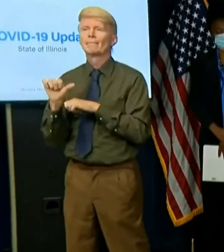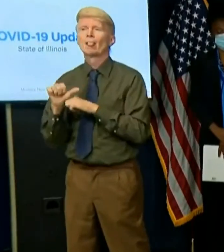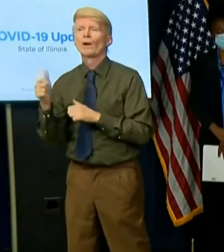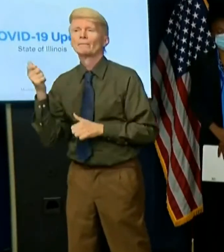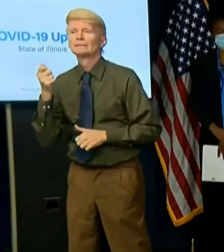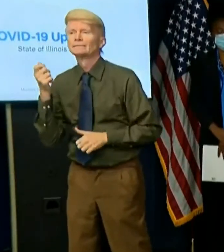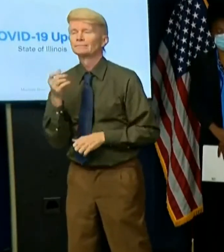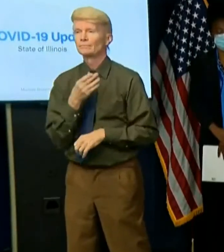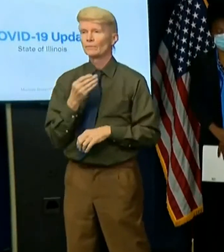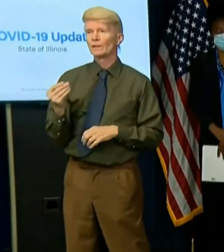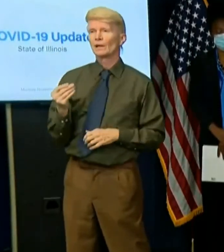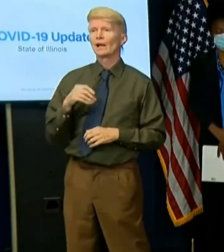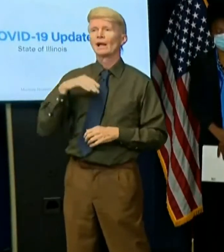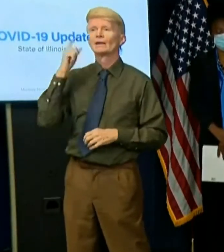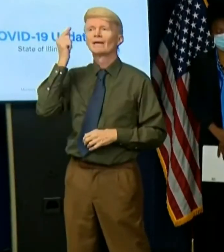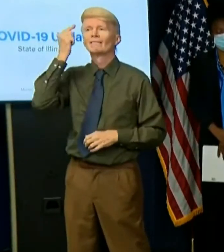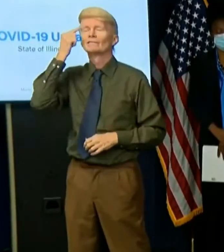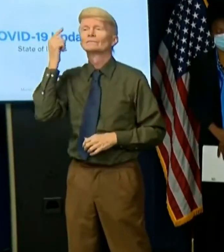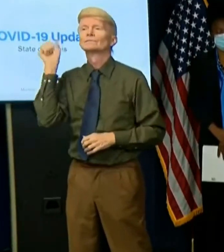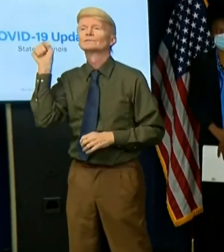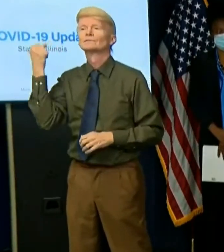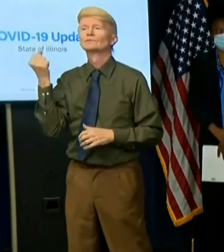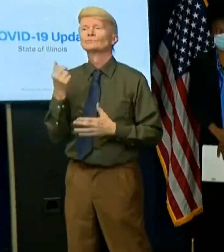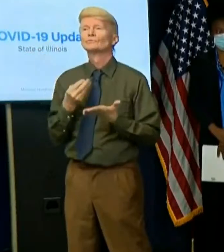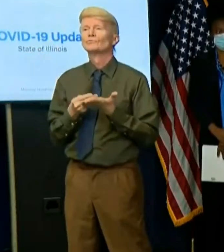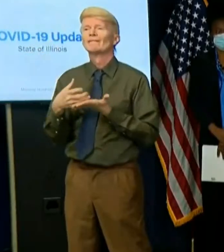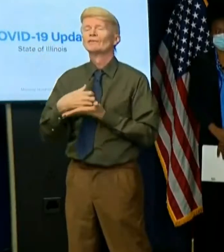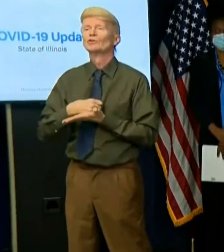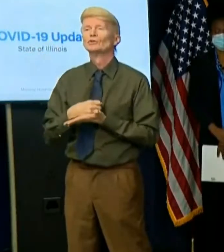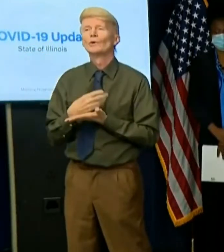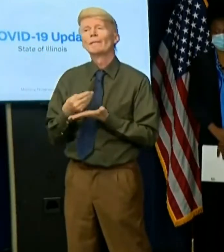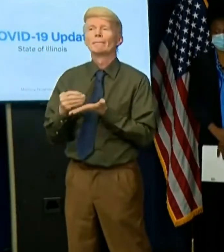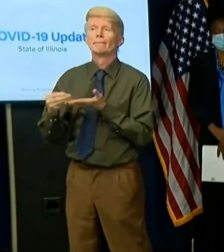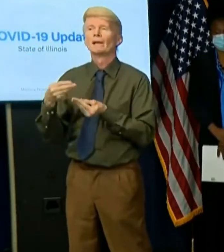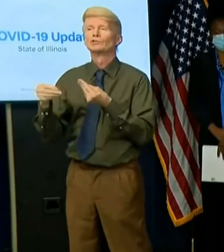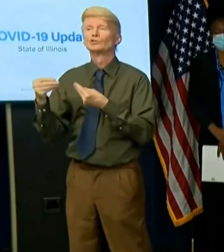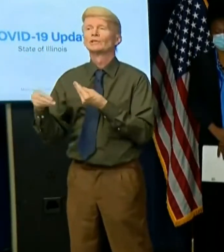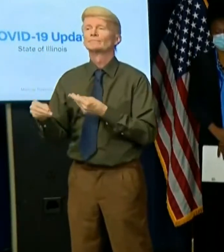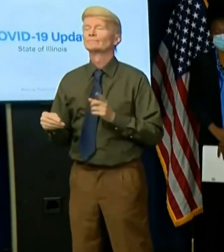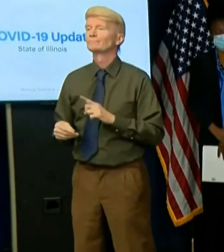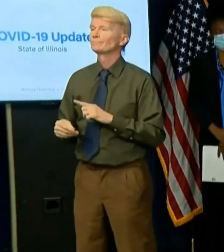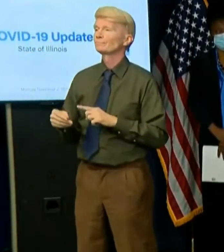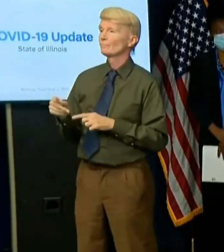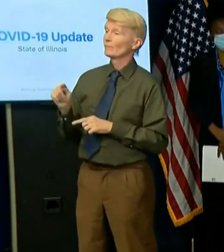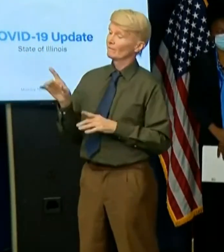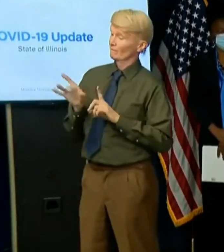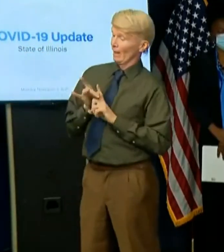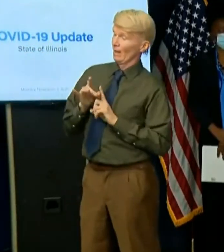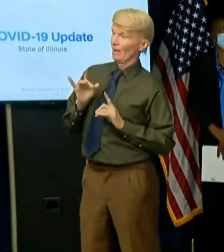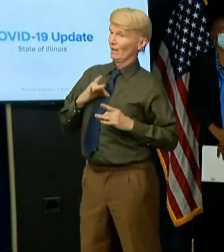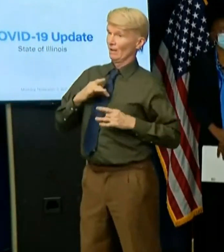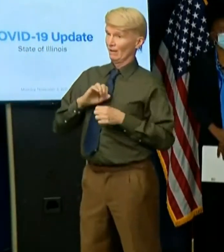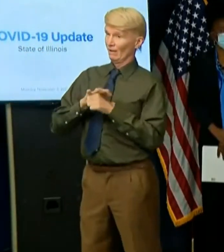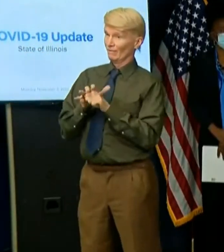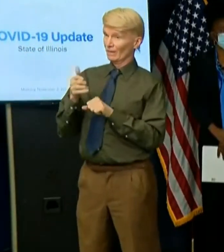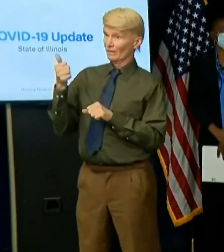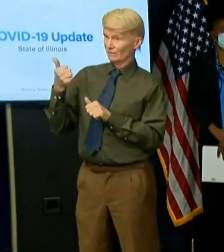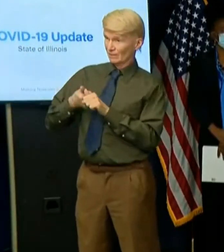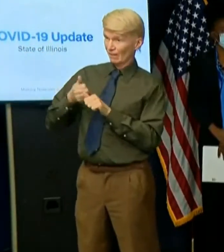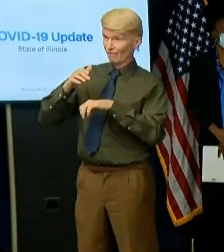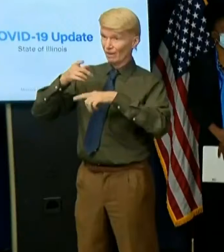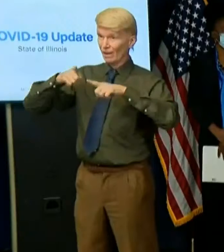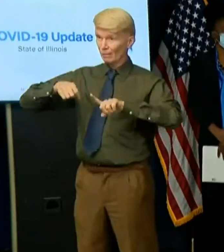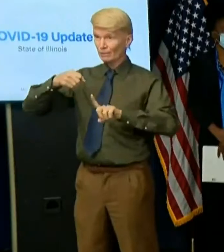state government's revenue and budget? We certainly can see the impact the virus has had on